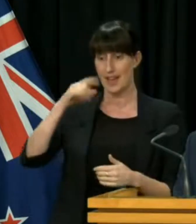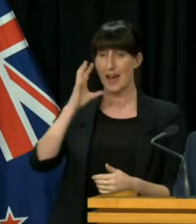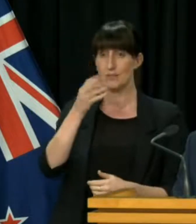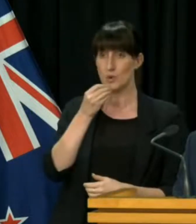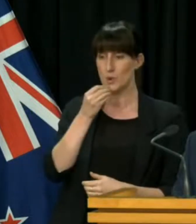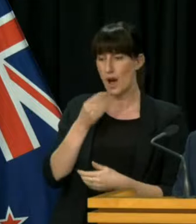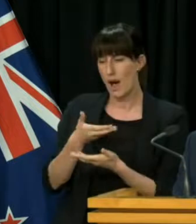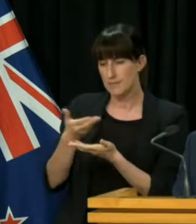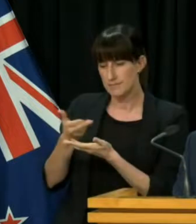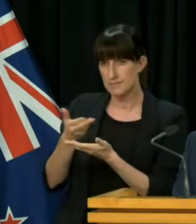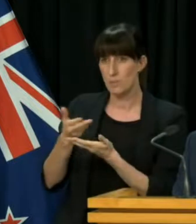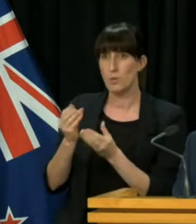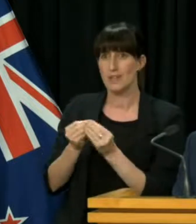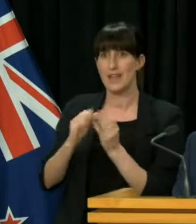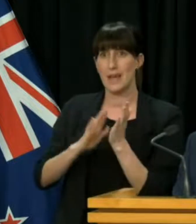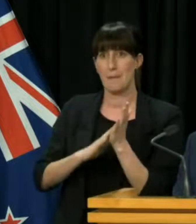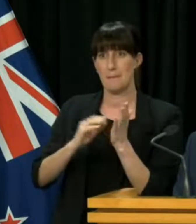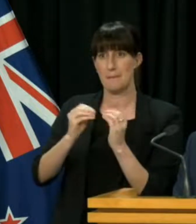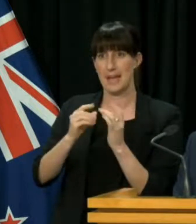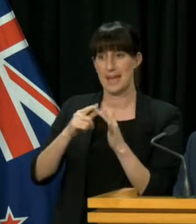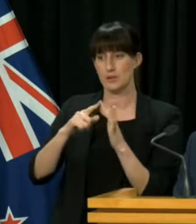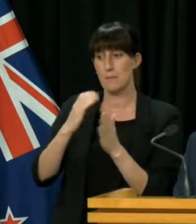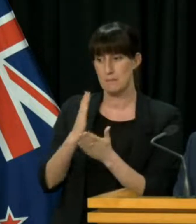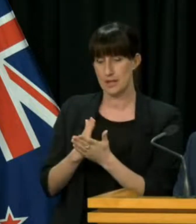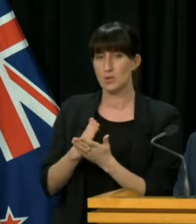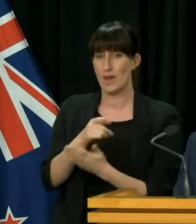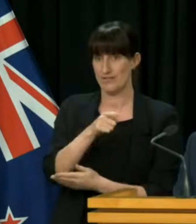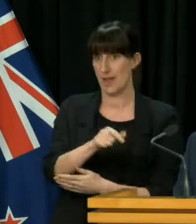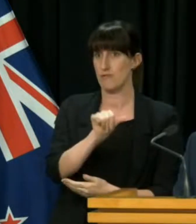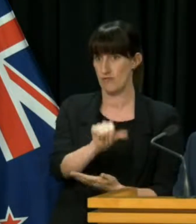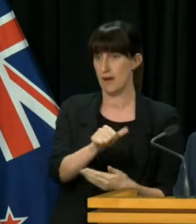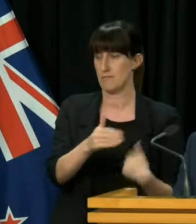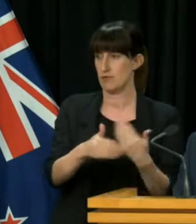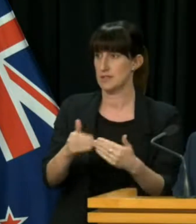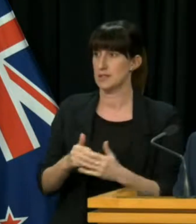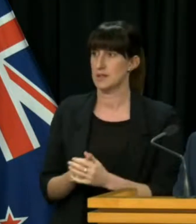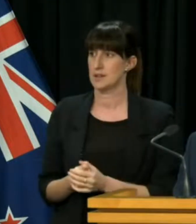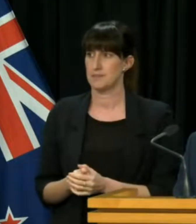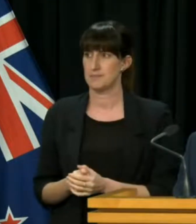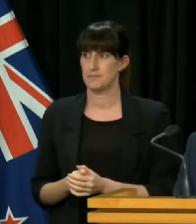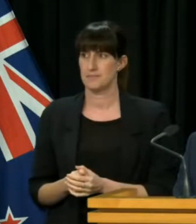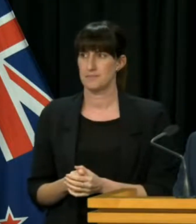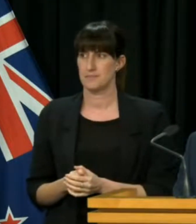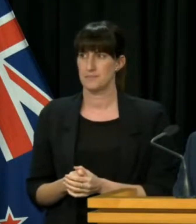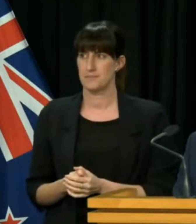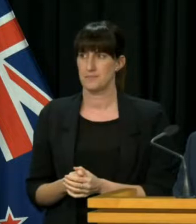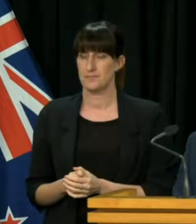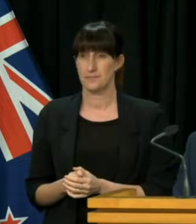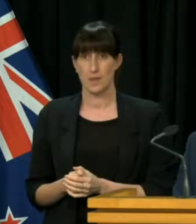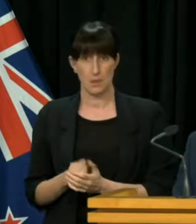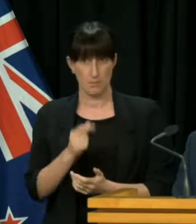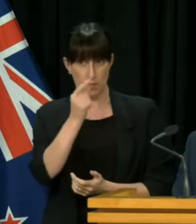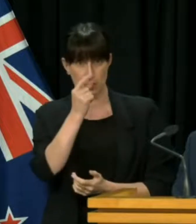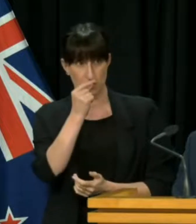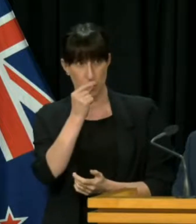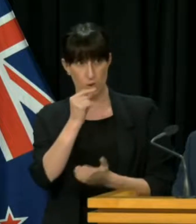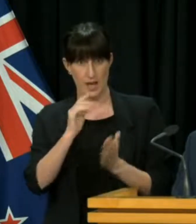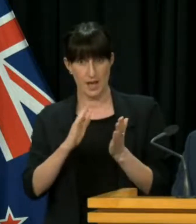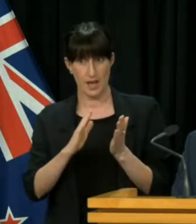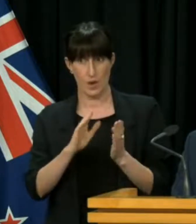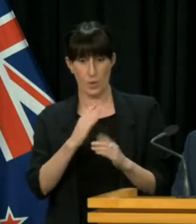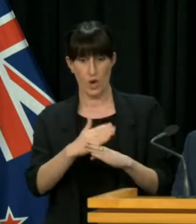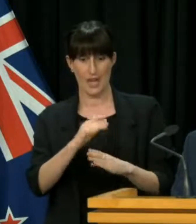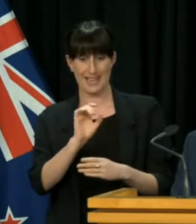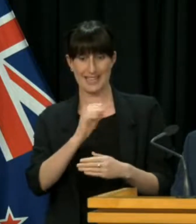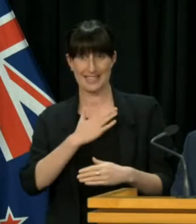can be assured that that has happened in this case. Possibility that they in fact themselves could face some action. Oh, well, look,